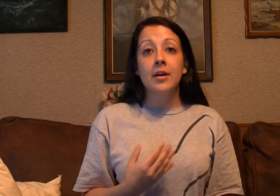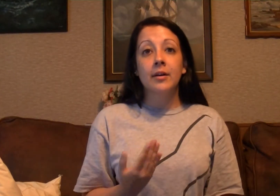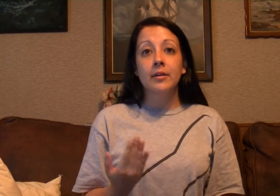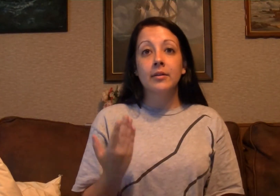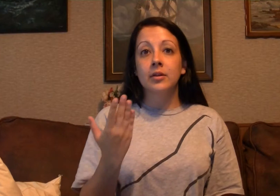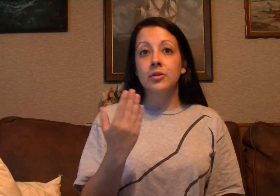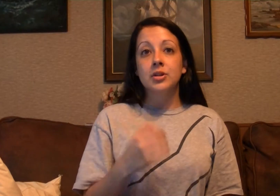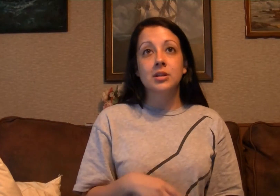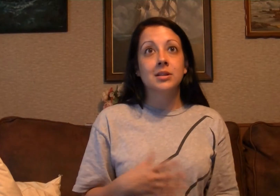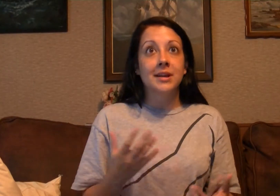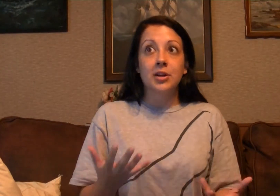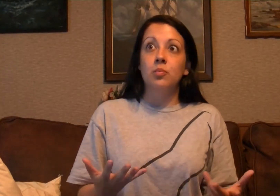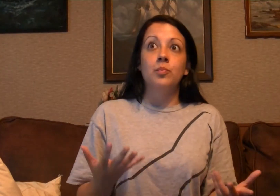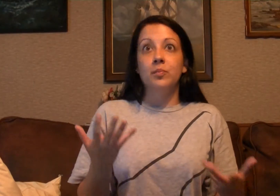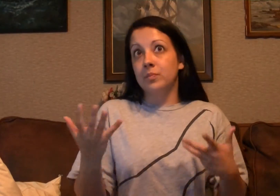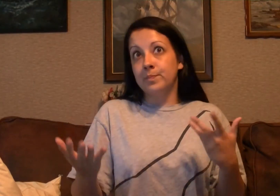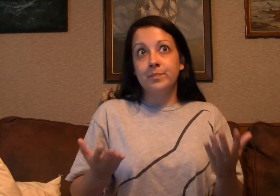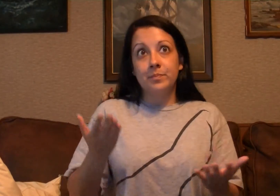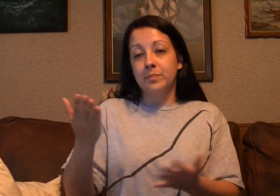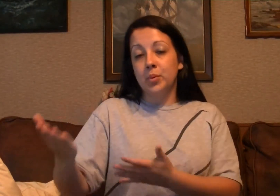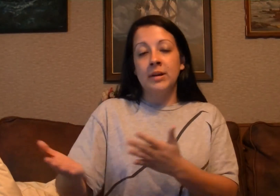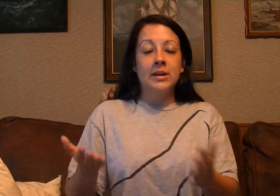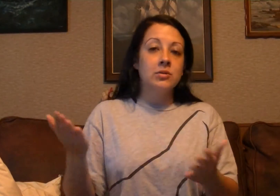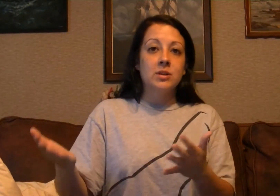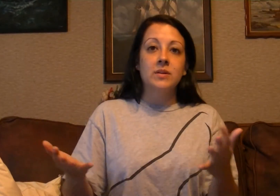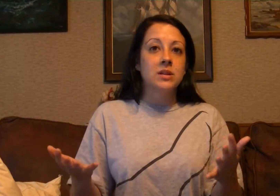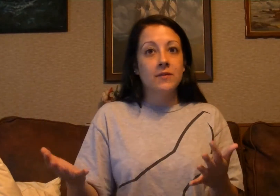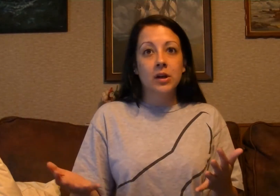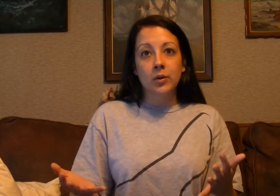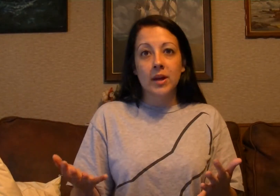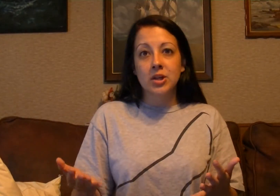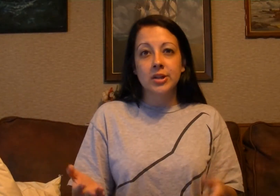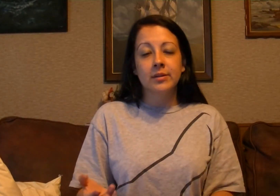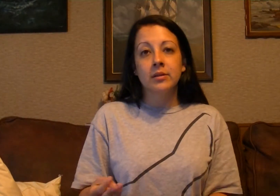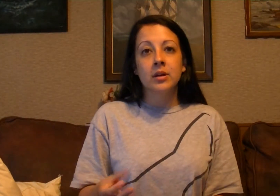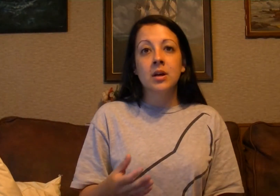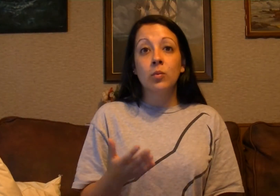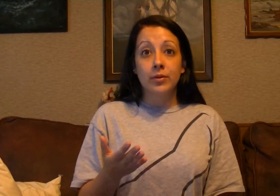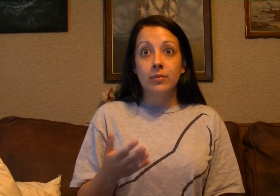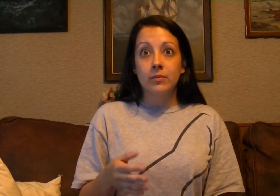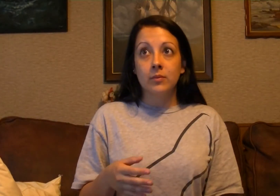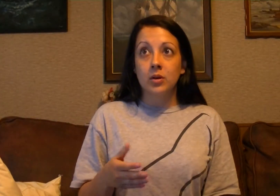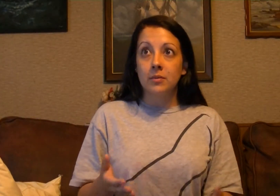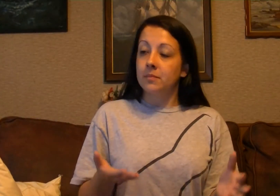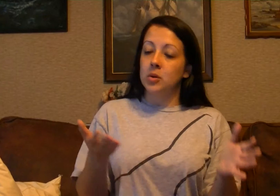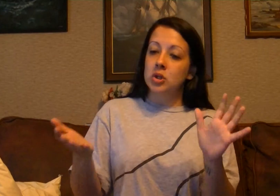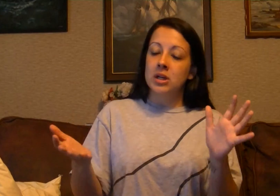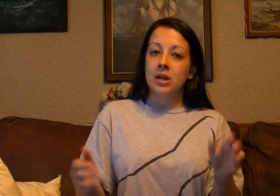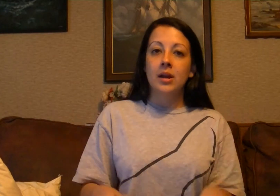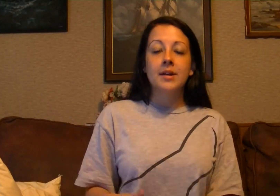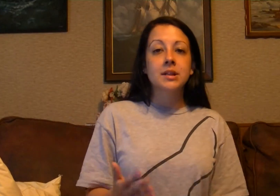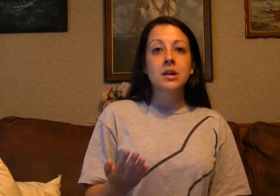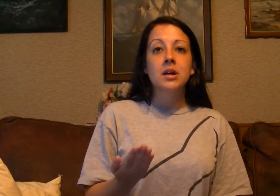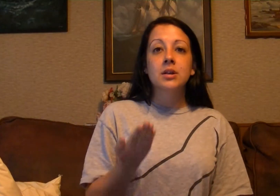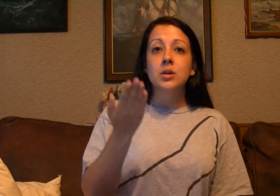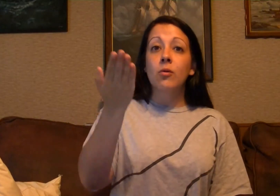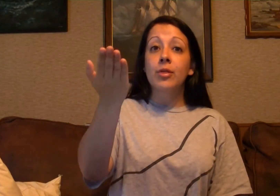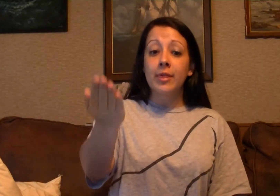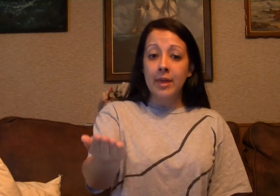There, you're just, it's like you're pointing to a specific location with, or motioning, I guess. So